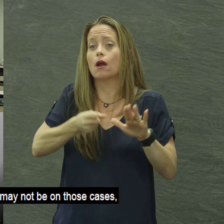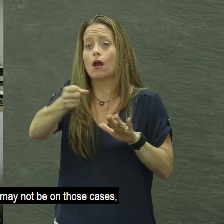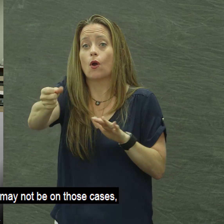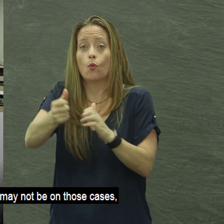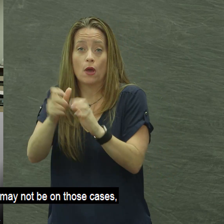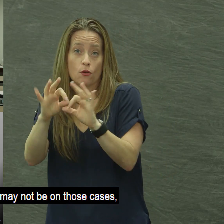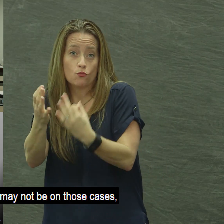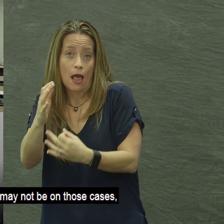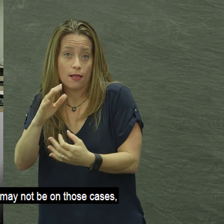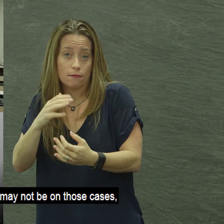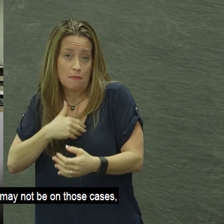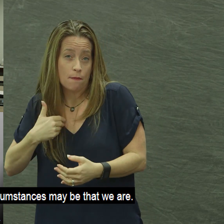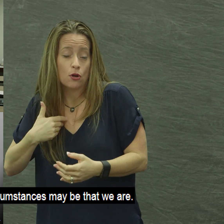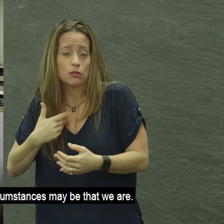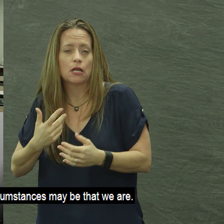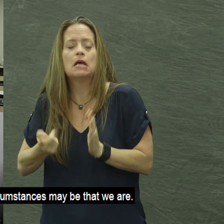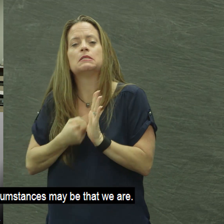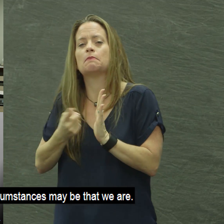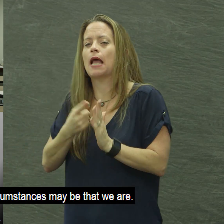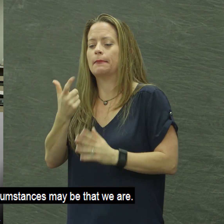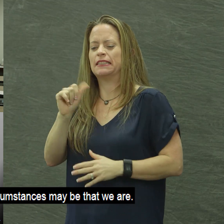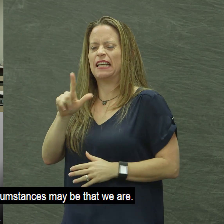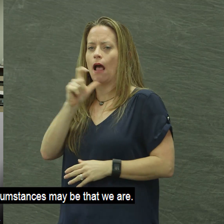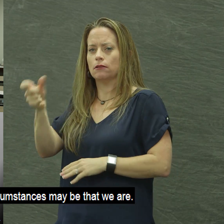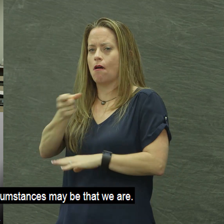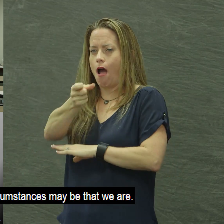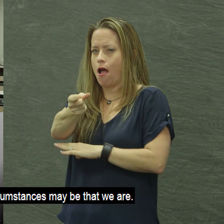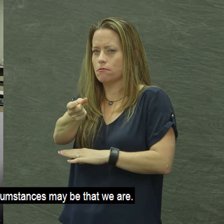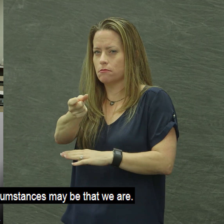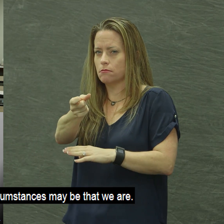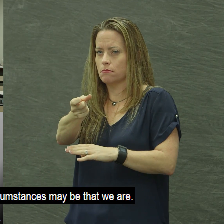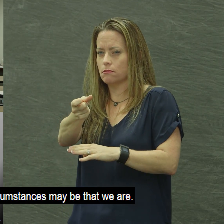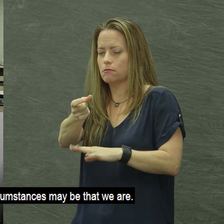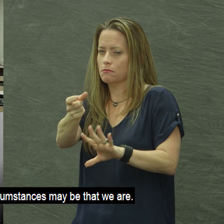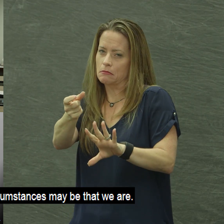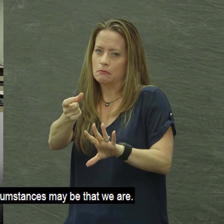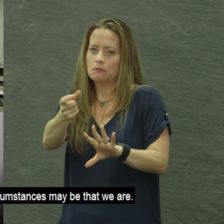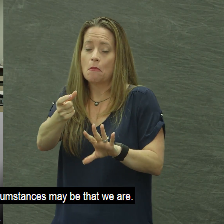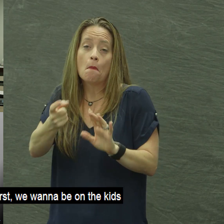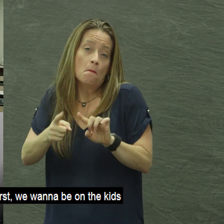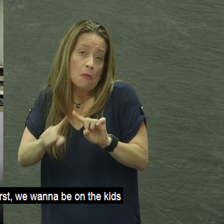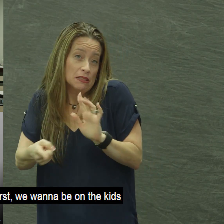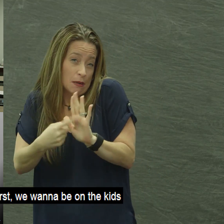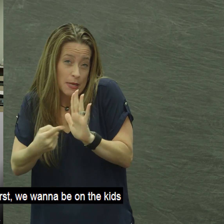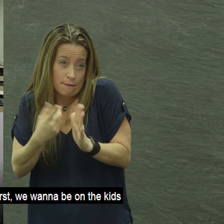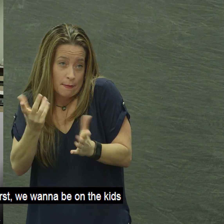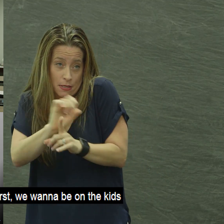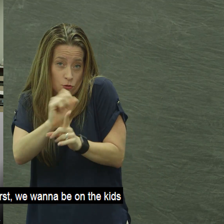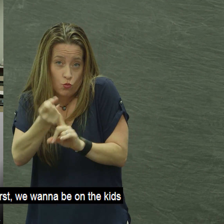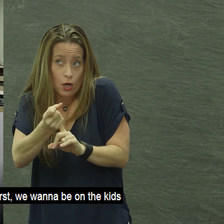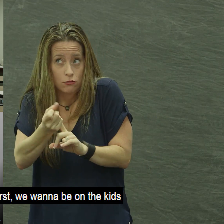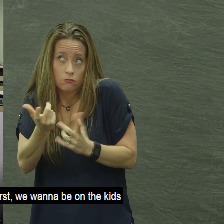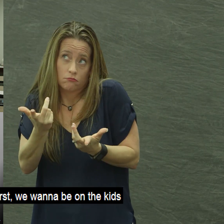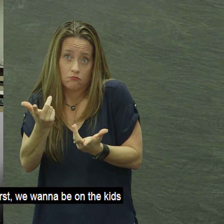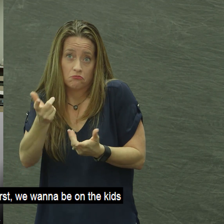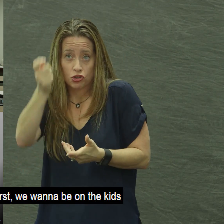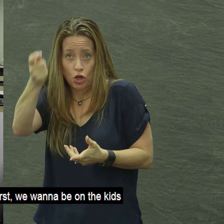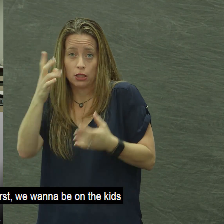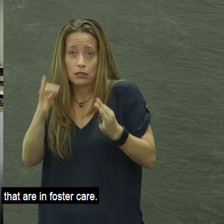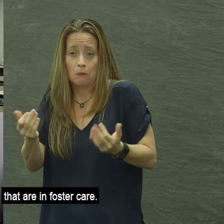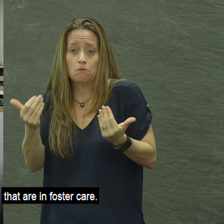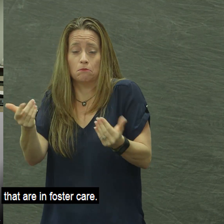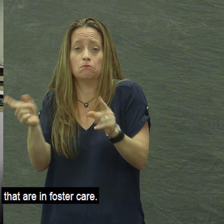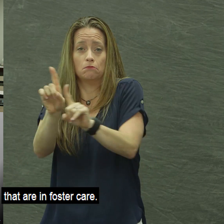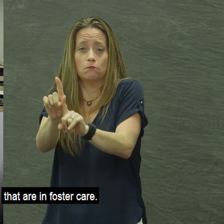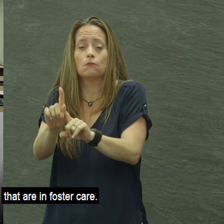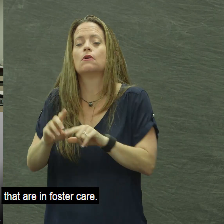we may not be on those cases, but circumstances may be that we are. So first we want to be